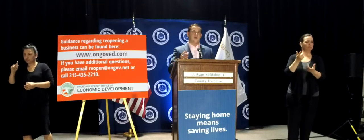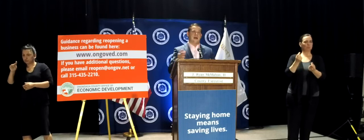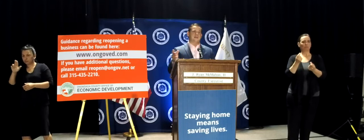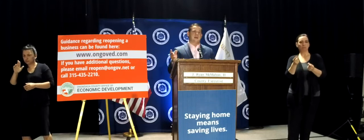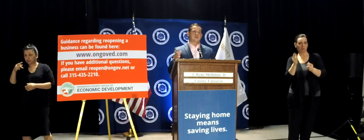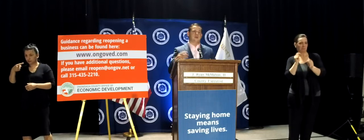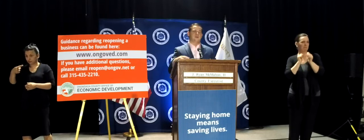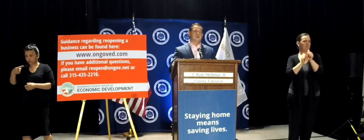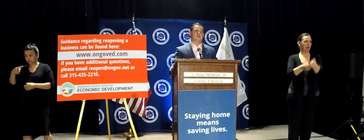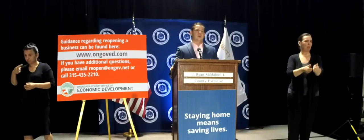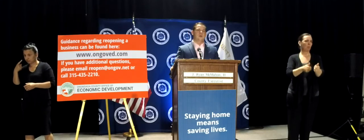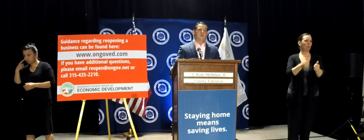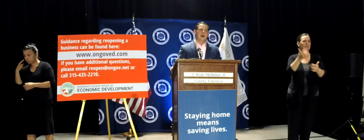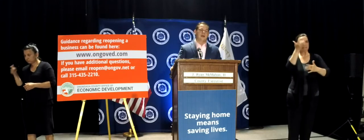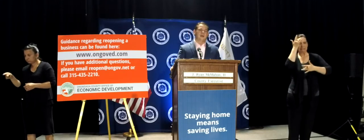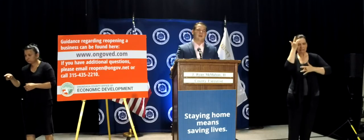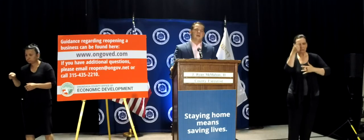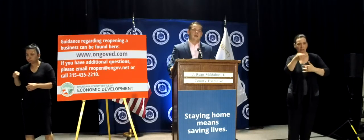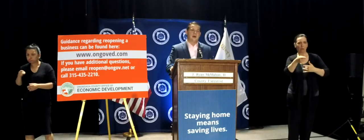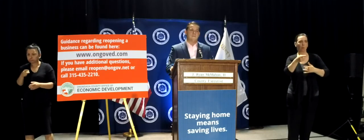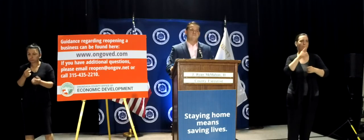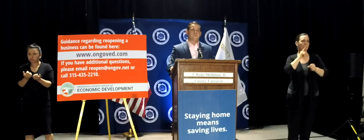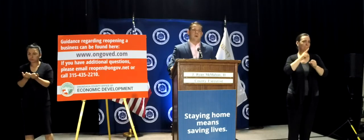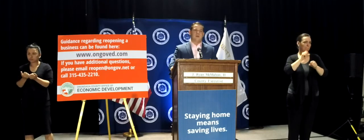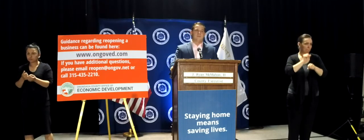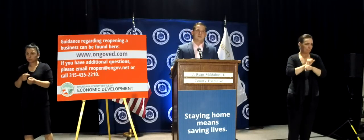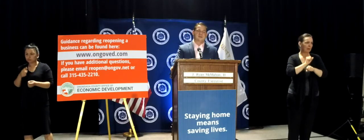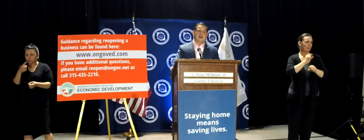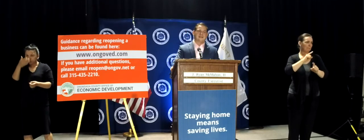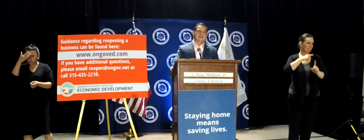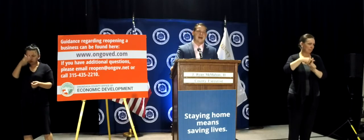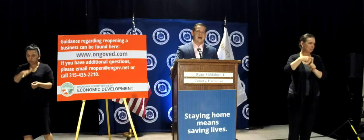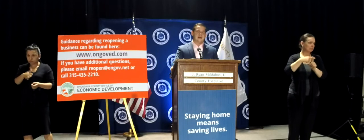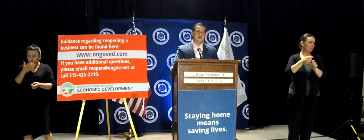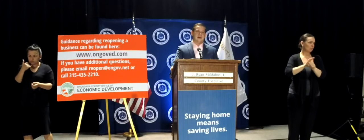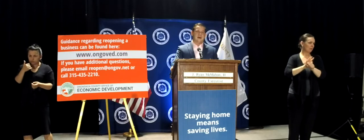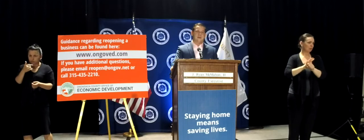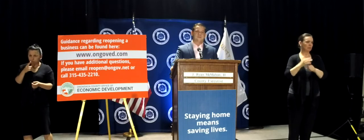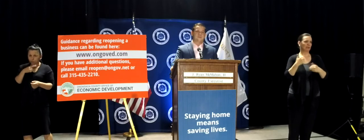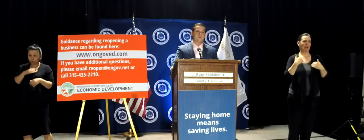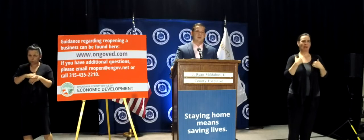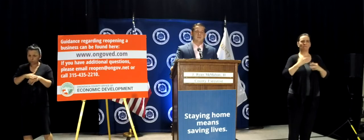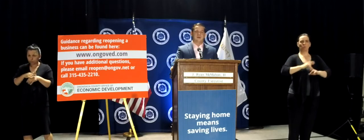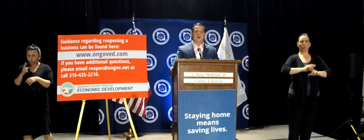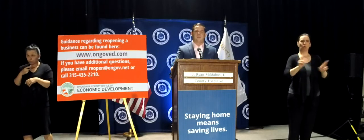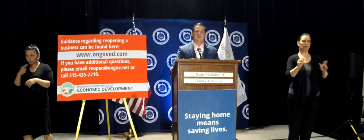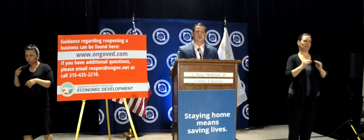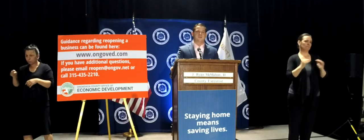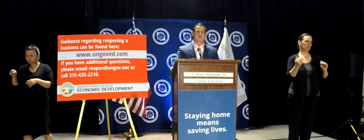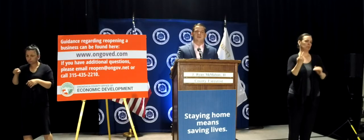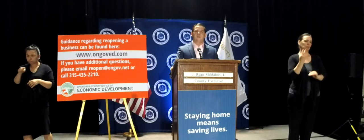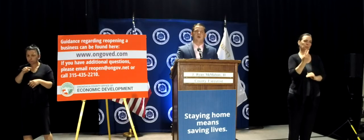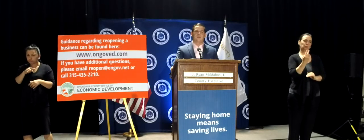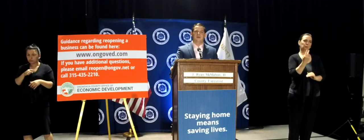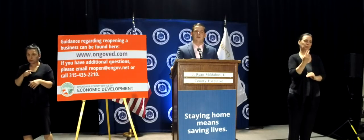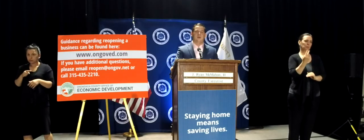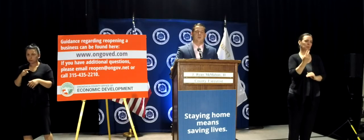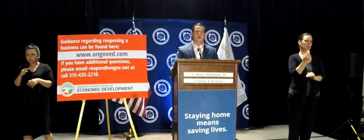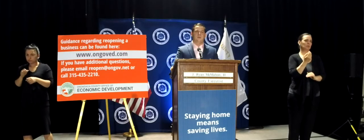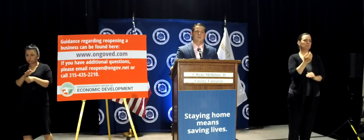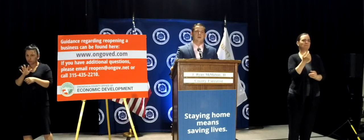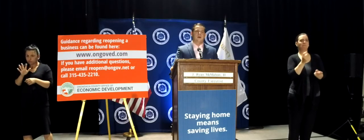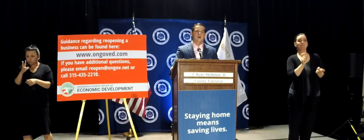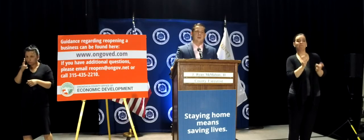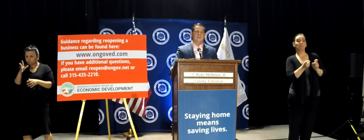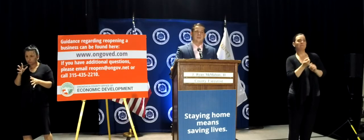we'll have more contact tracers ready. But besides that, maybe a couple adjustments in a department here or there,